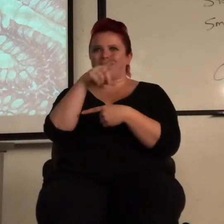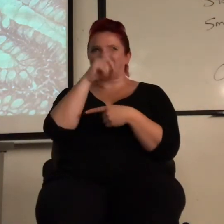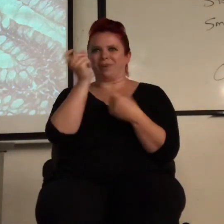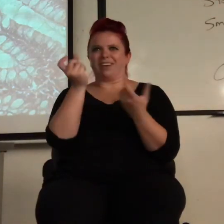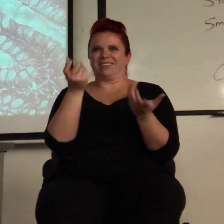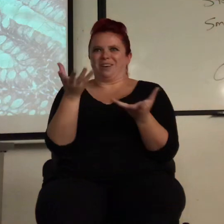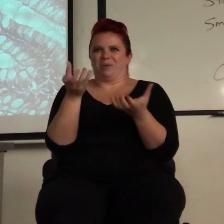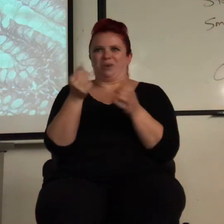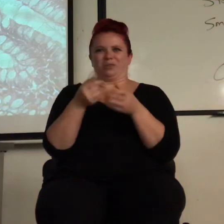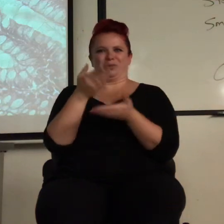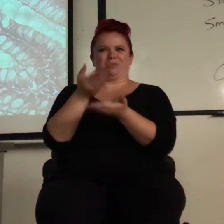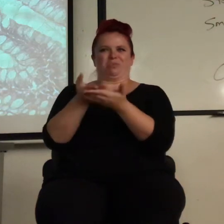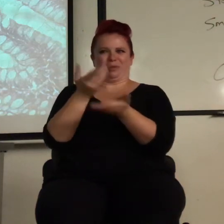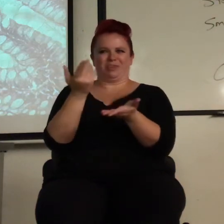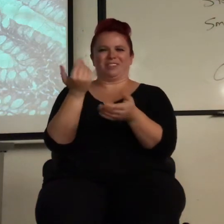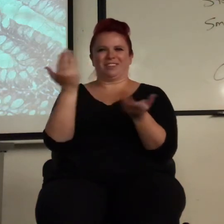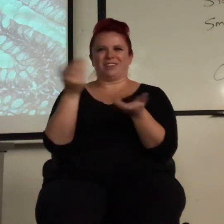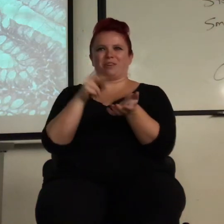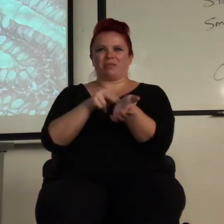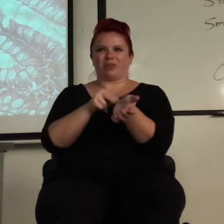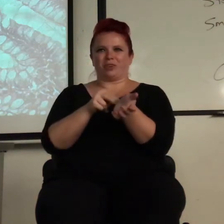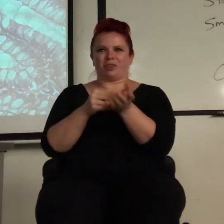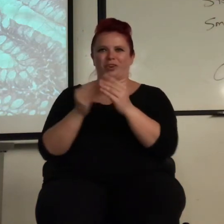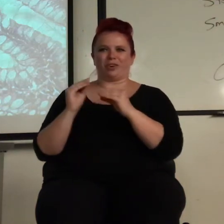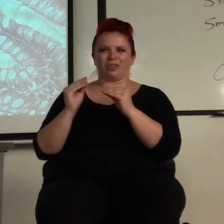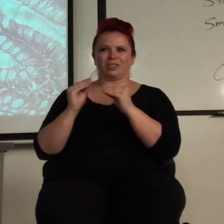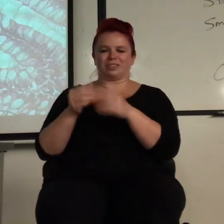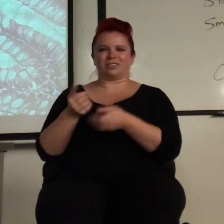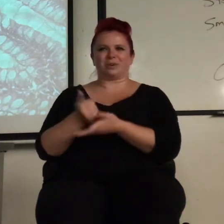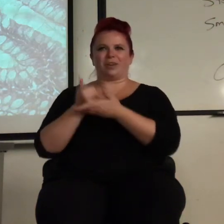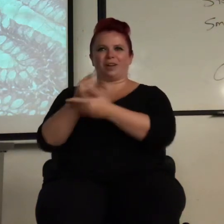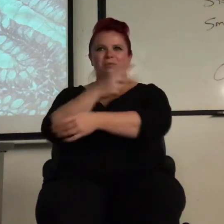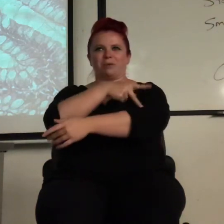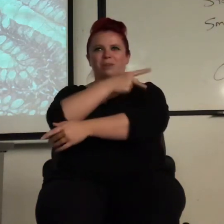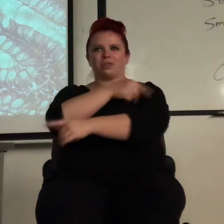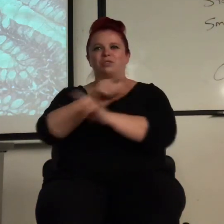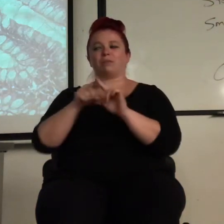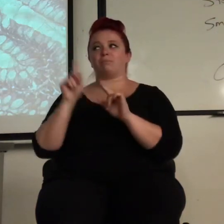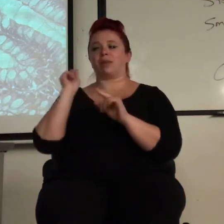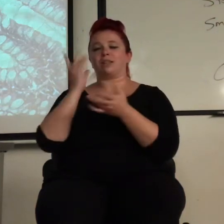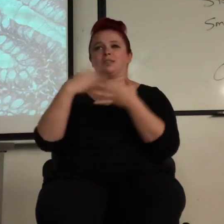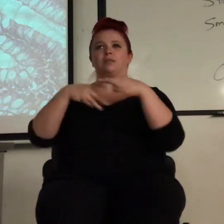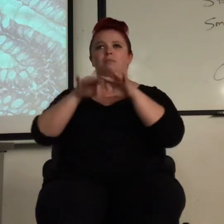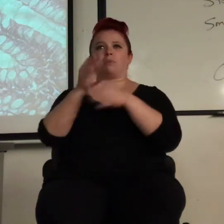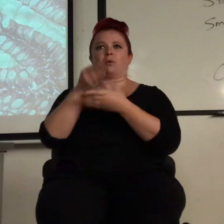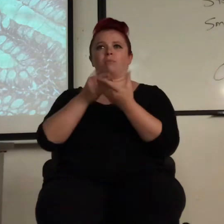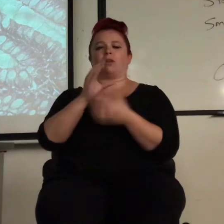always reminded me I should teach you that these are important in the colon. Goblet cell.